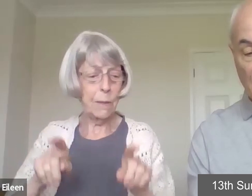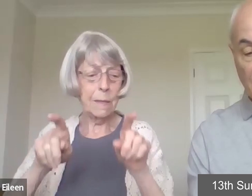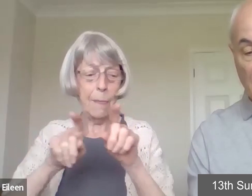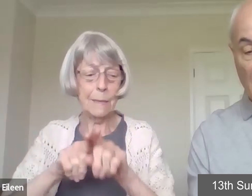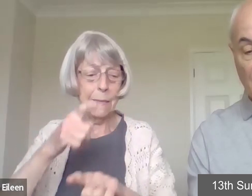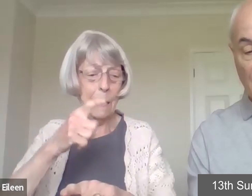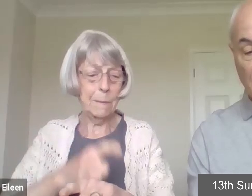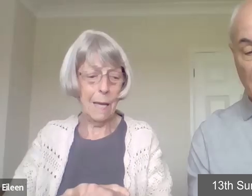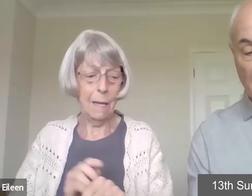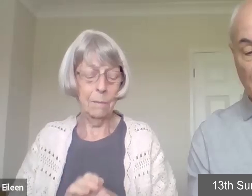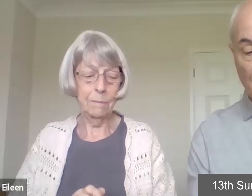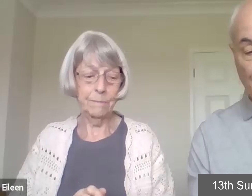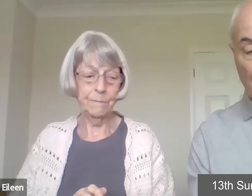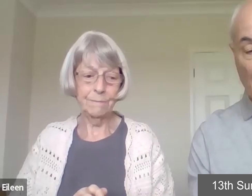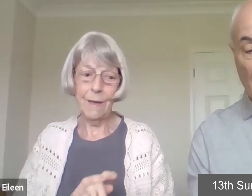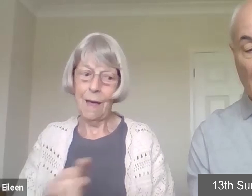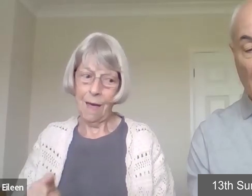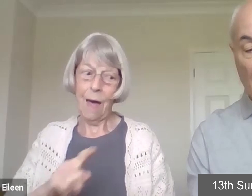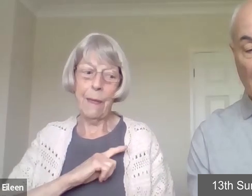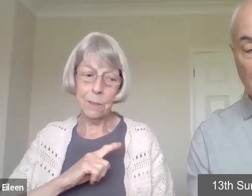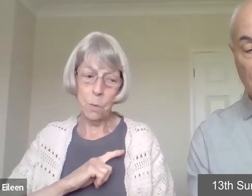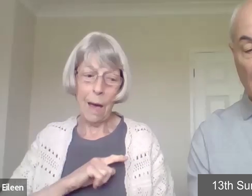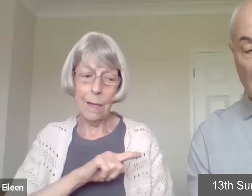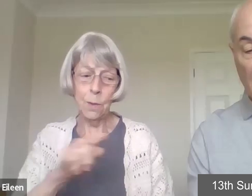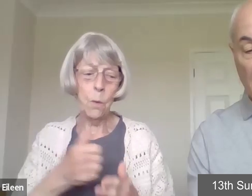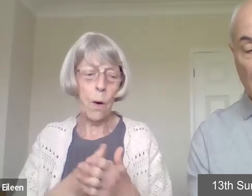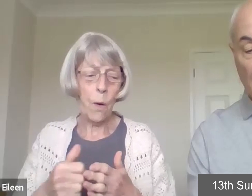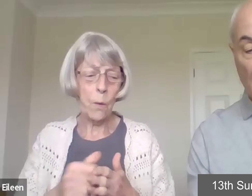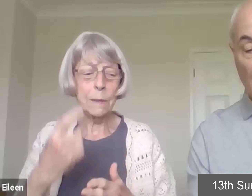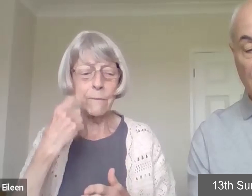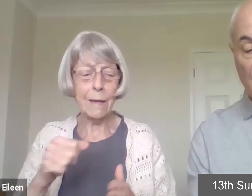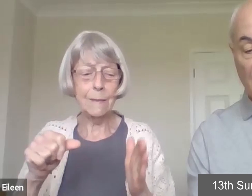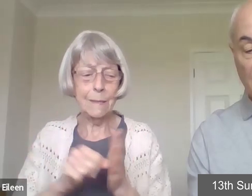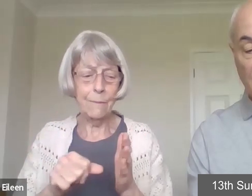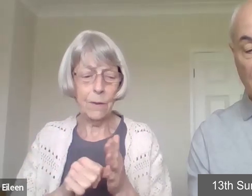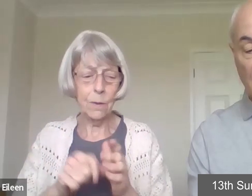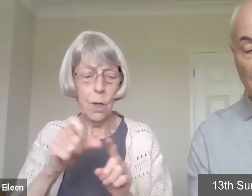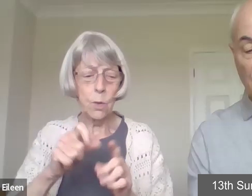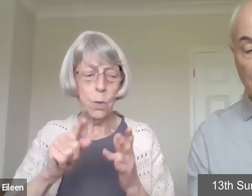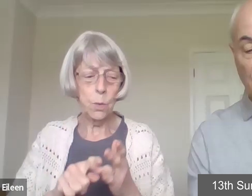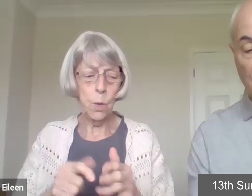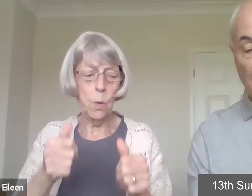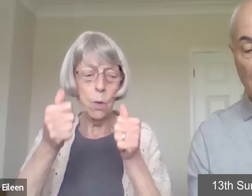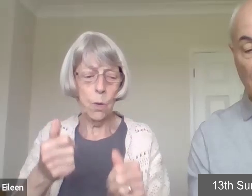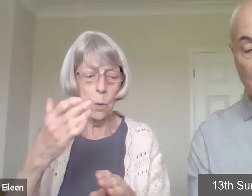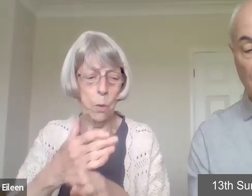spirit at the same time. That is why you always find it difficult to do good